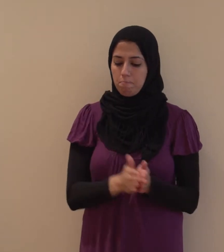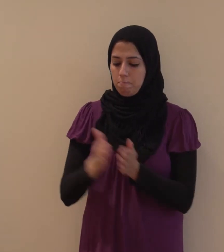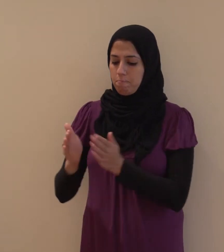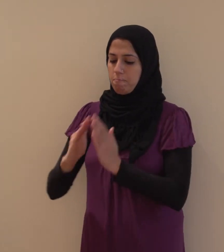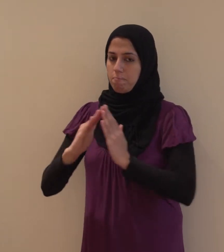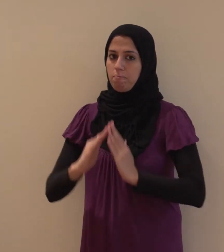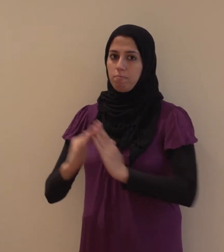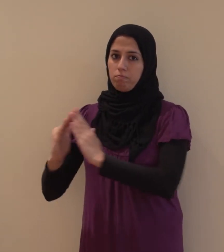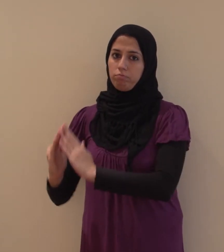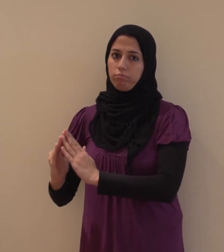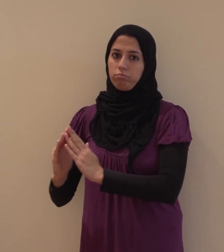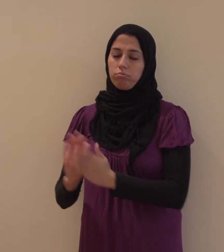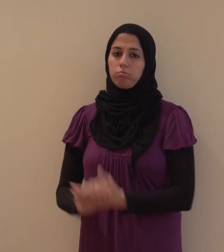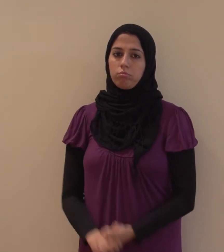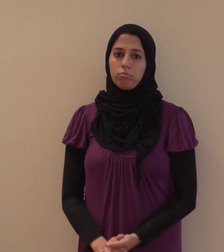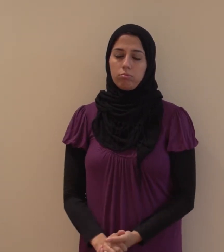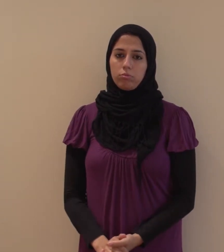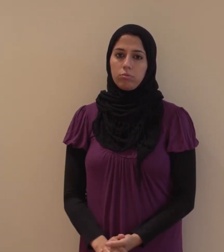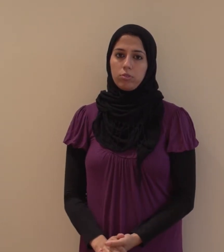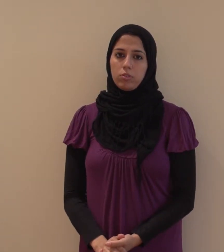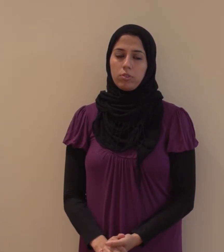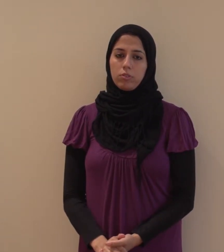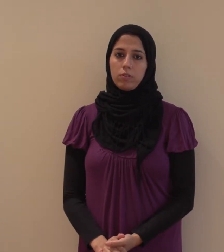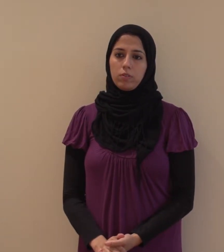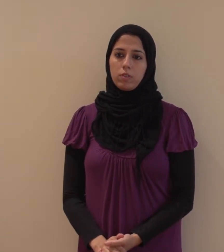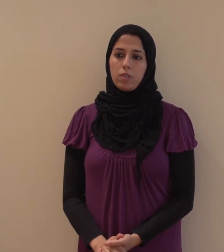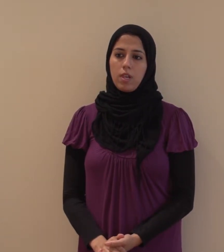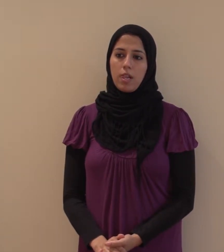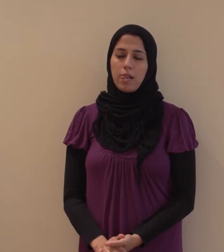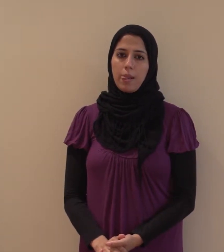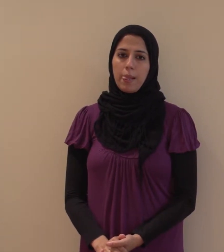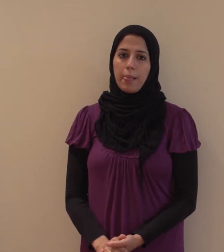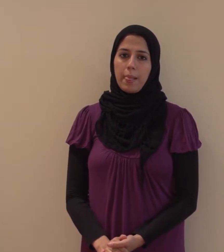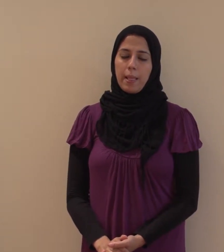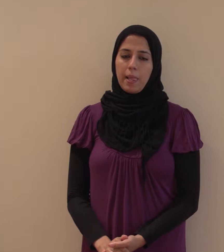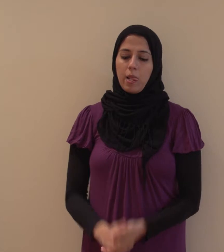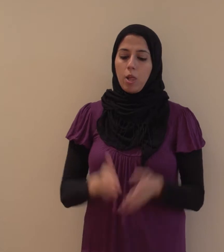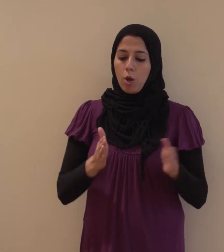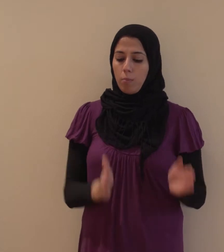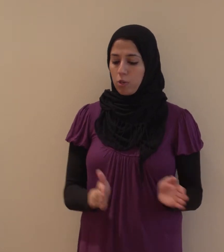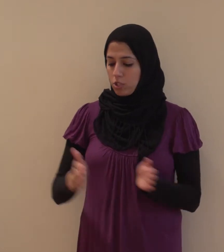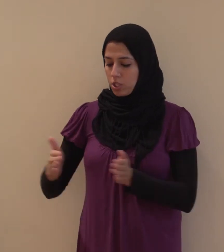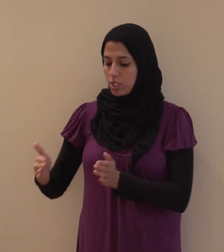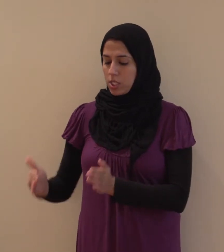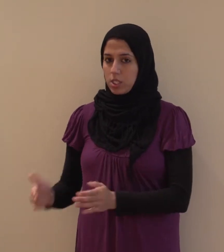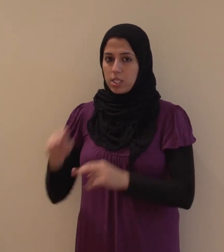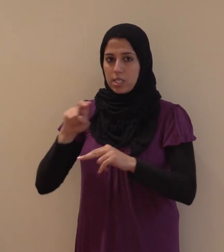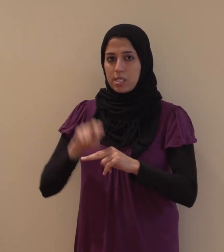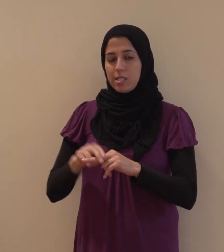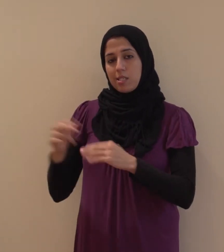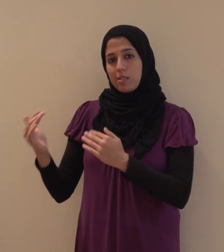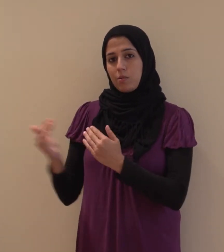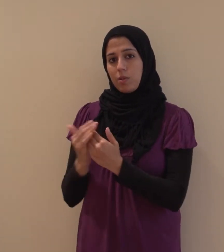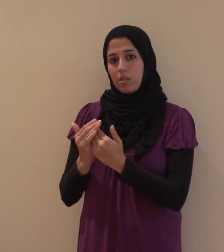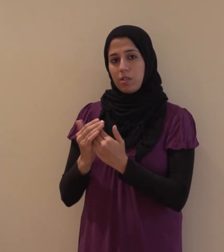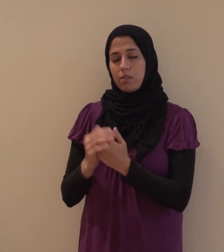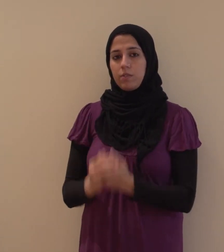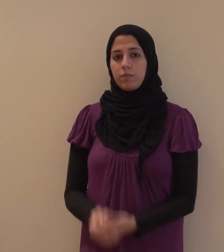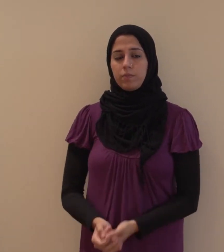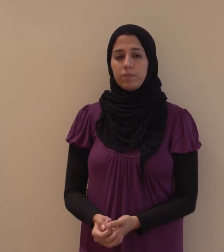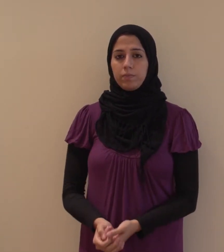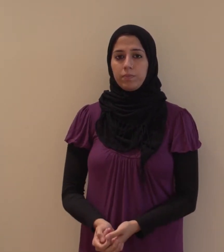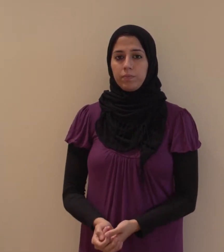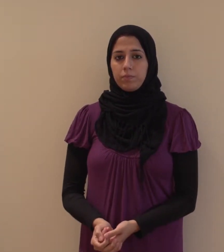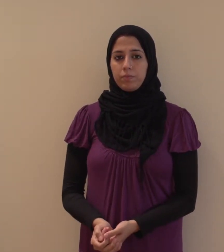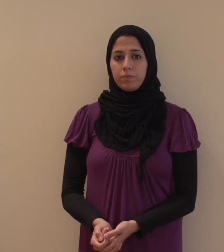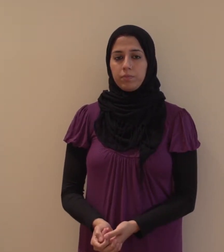who lives besides your house. Your neighbor is the one who is sitting with you for a few moments. Your neighbor